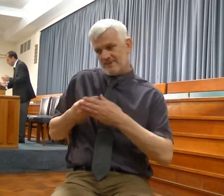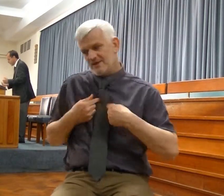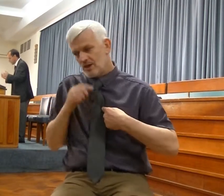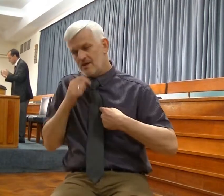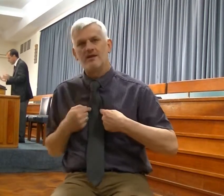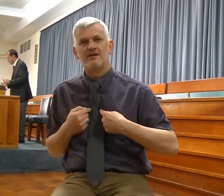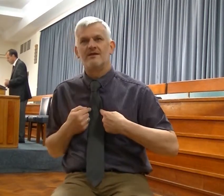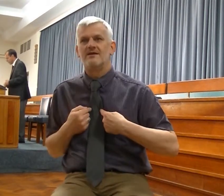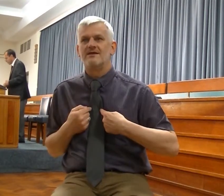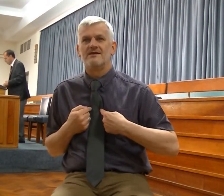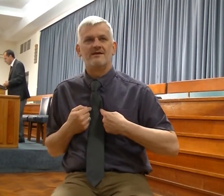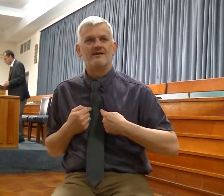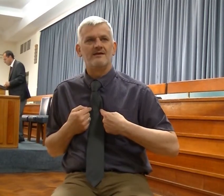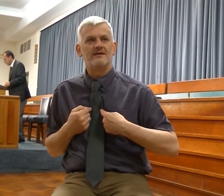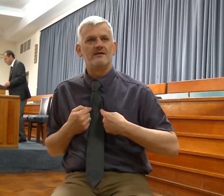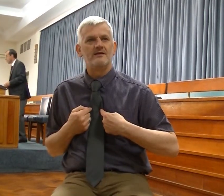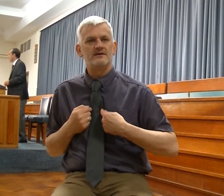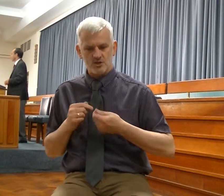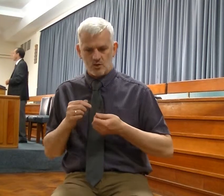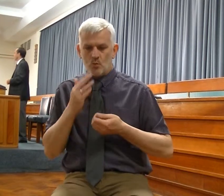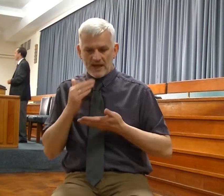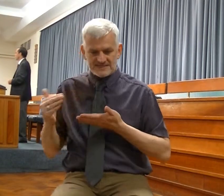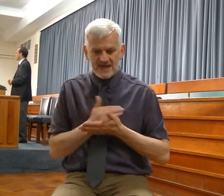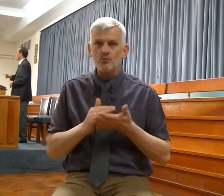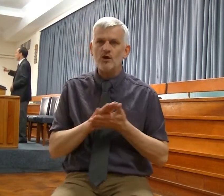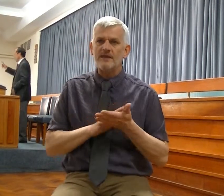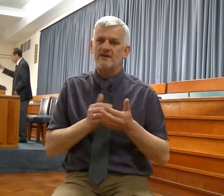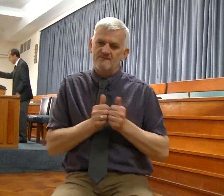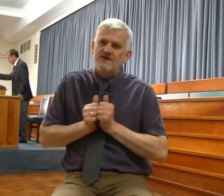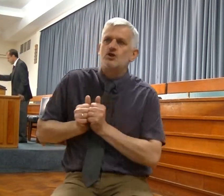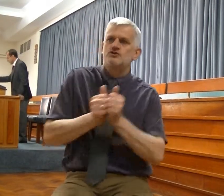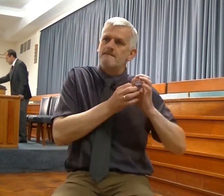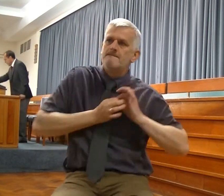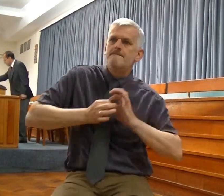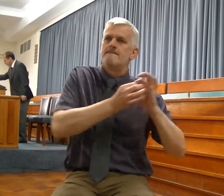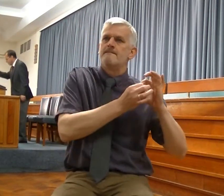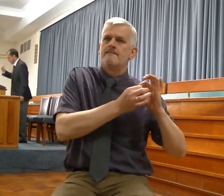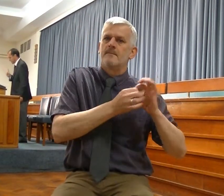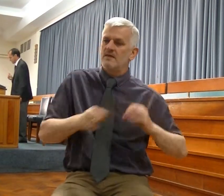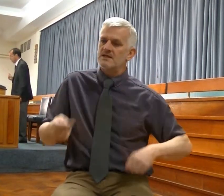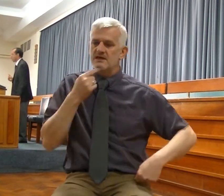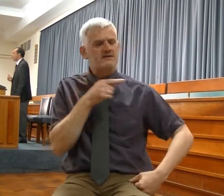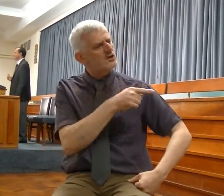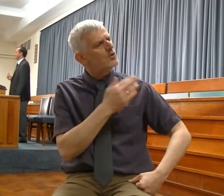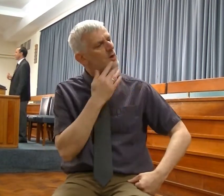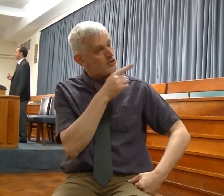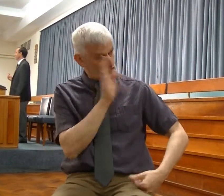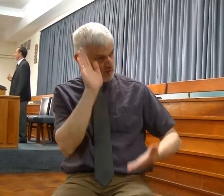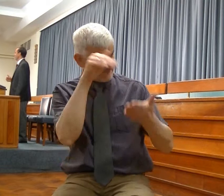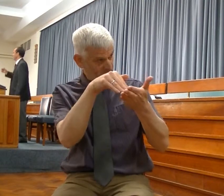also. And salvation is about fellowship and relationship. And he said to Jesus, when thou